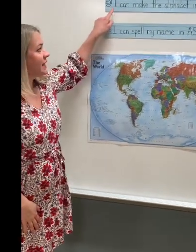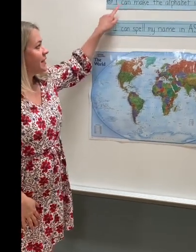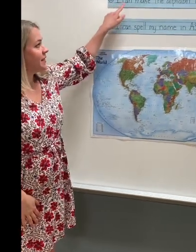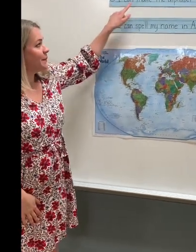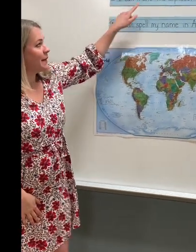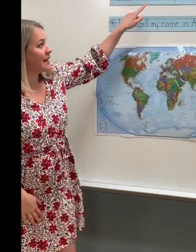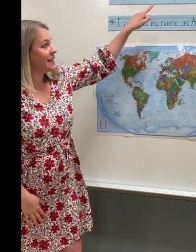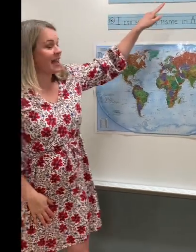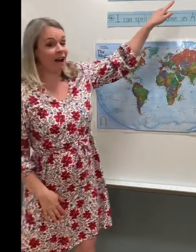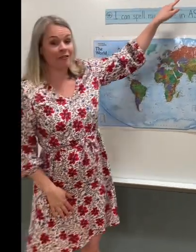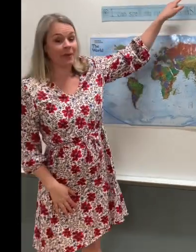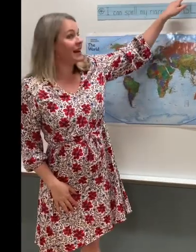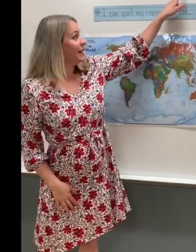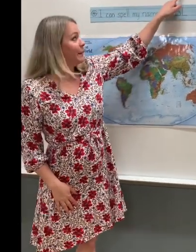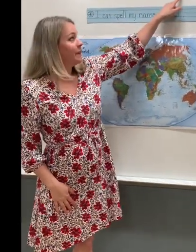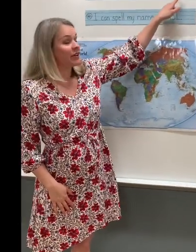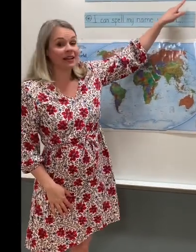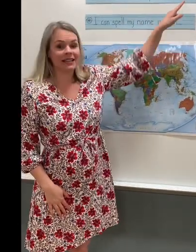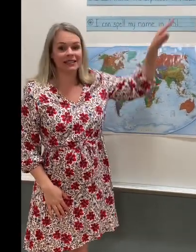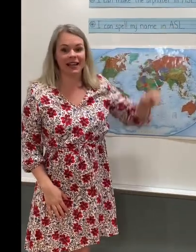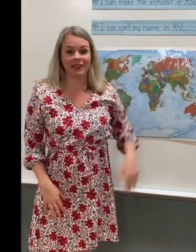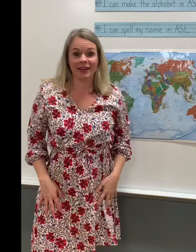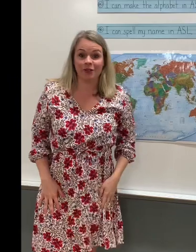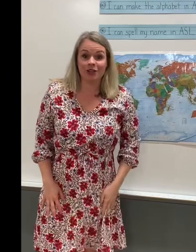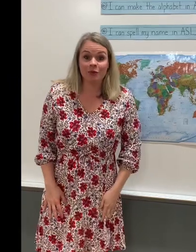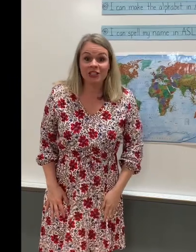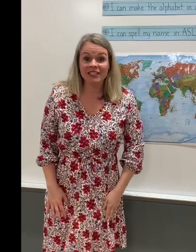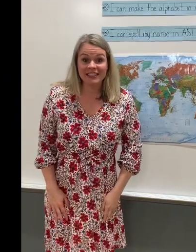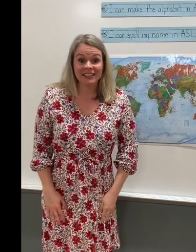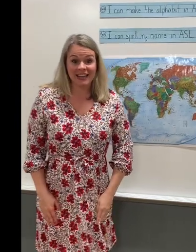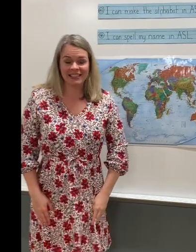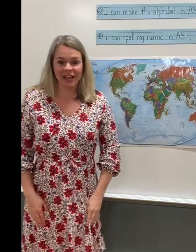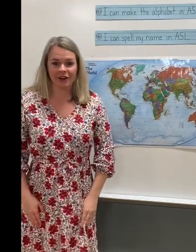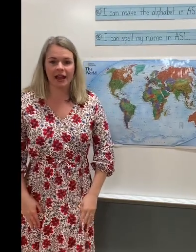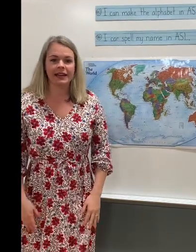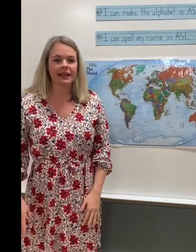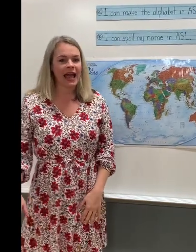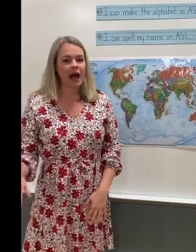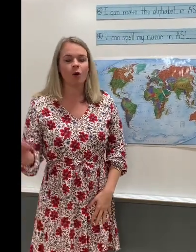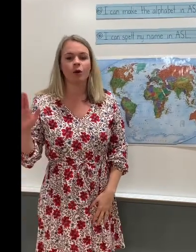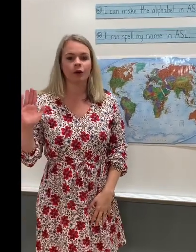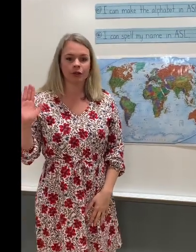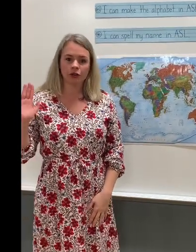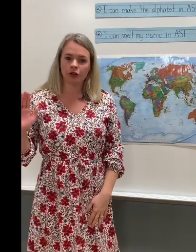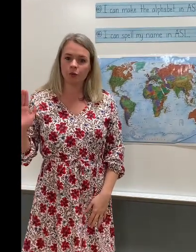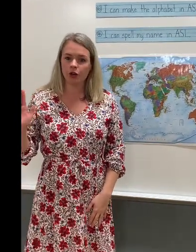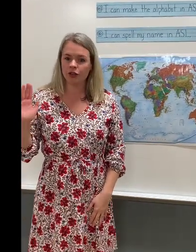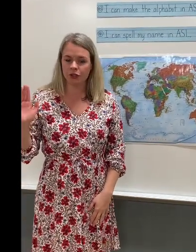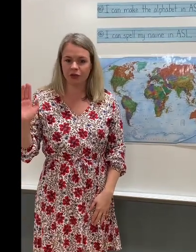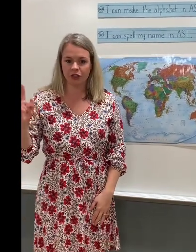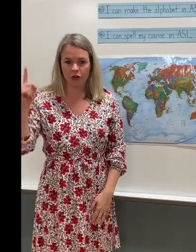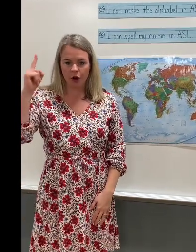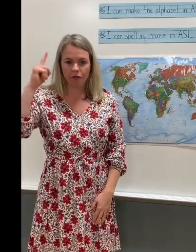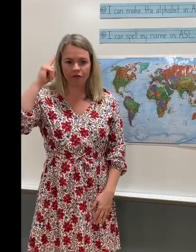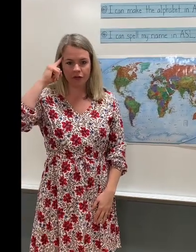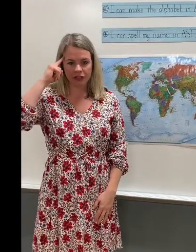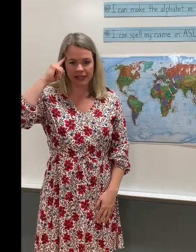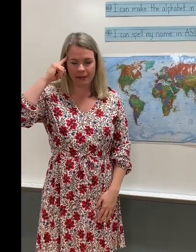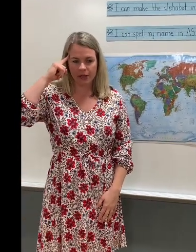to make the alphabet in American Sign Language, and we just did that together. And now you're gonna work on doing your own first name.